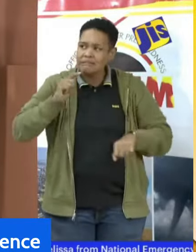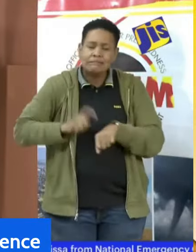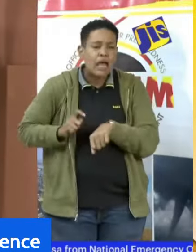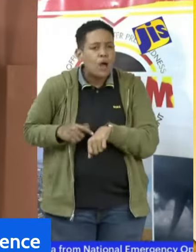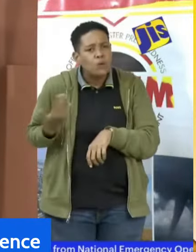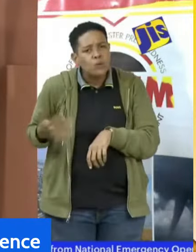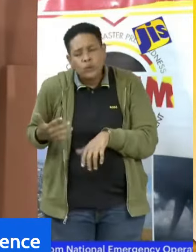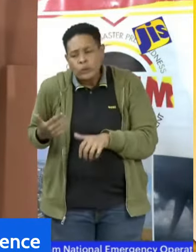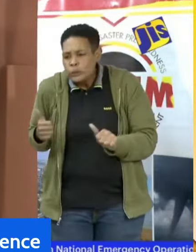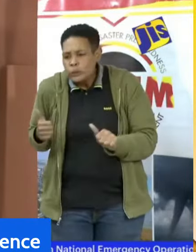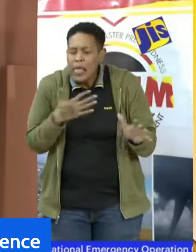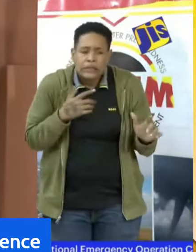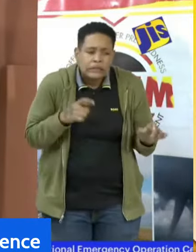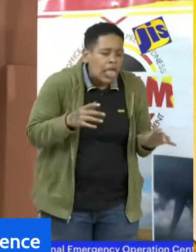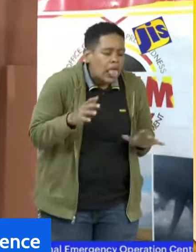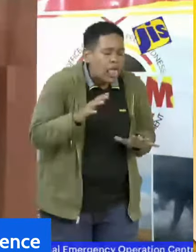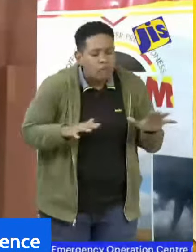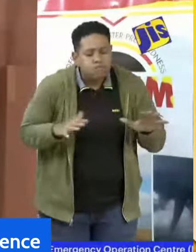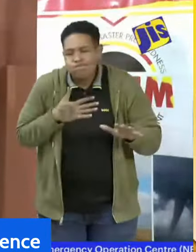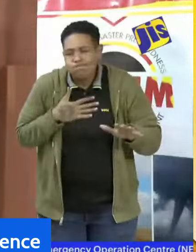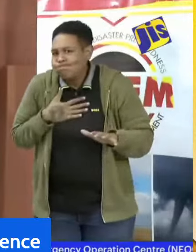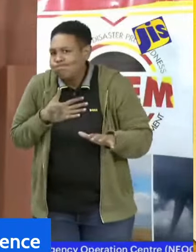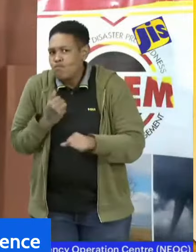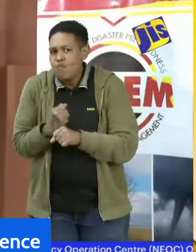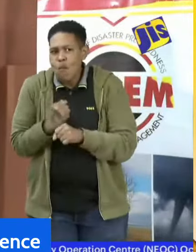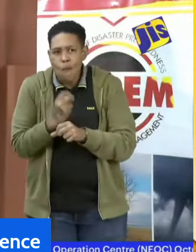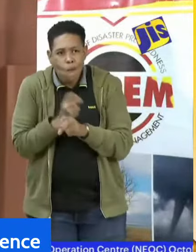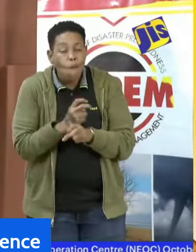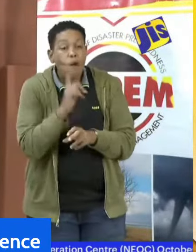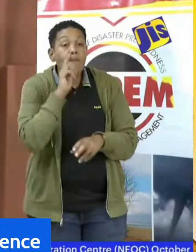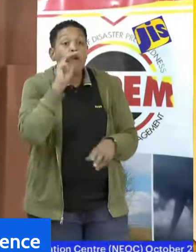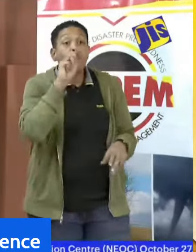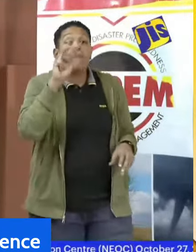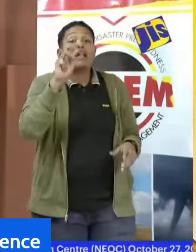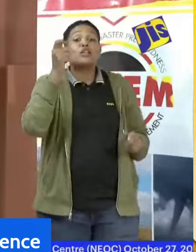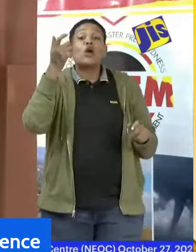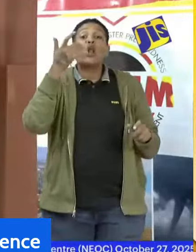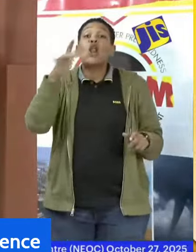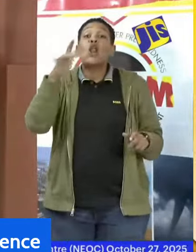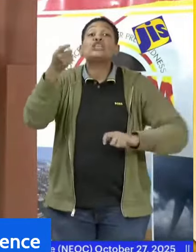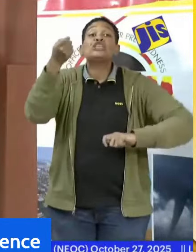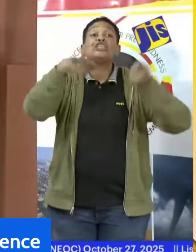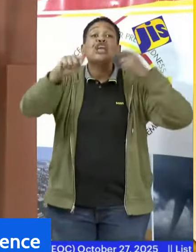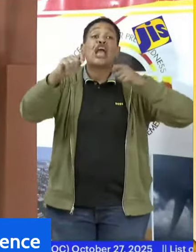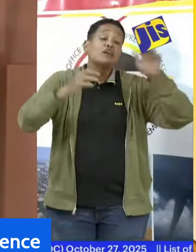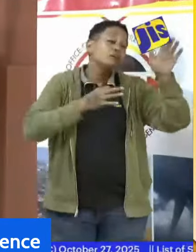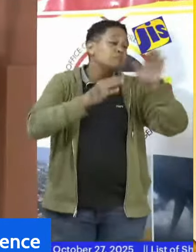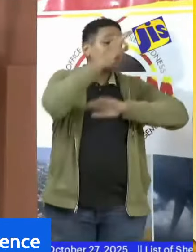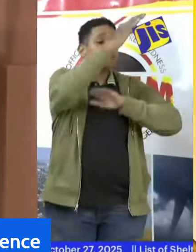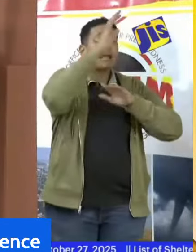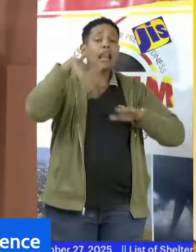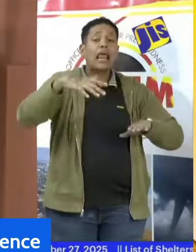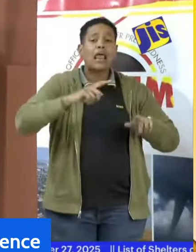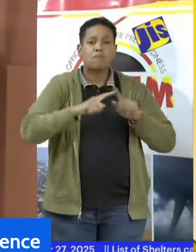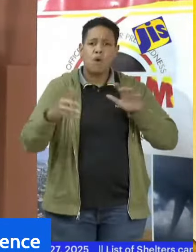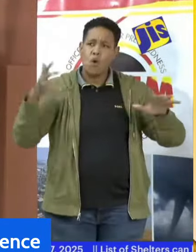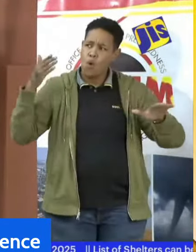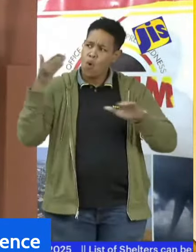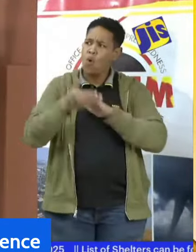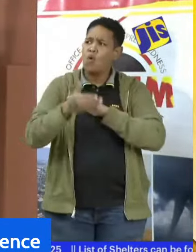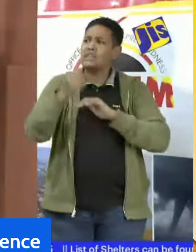time. Fortunately, Matthew changed course. But over the years, we